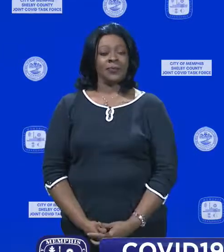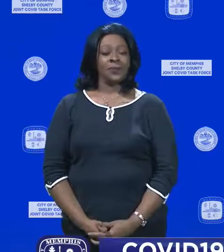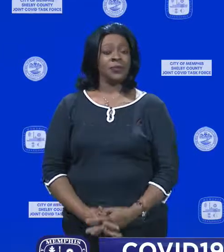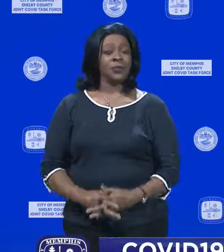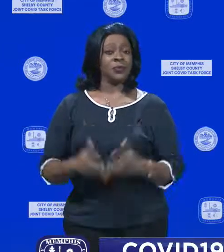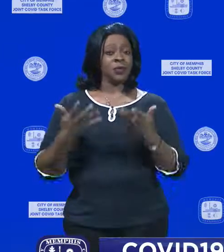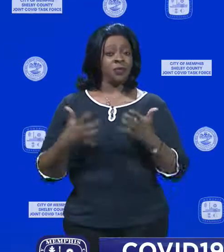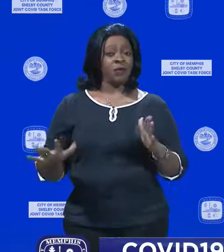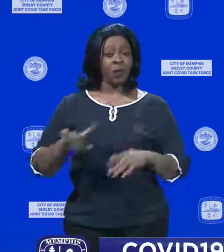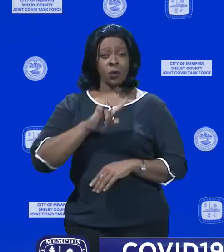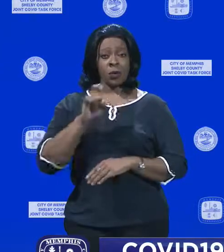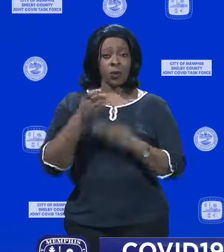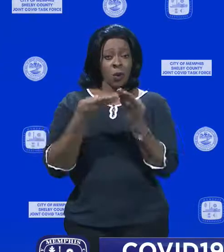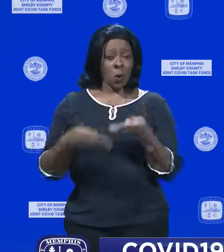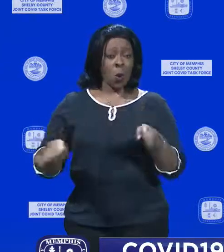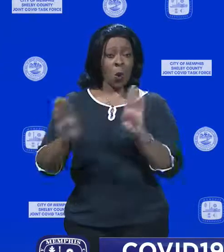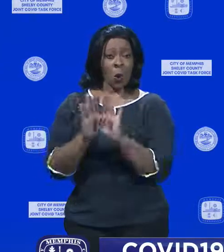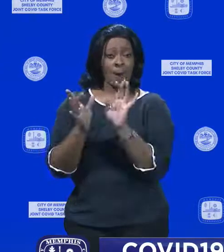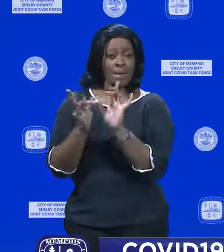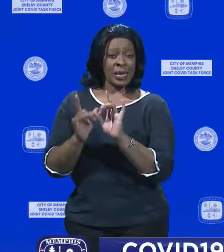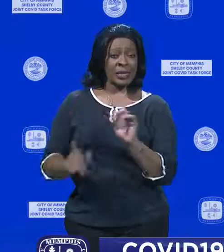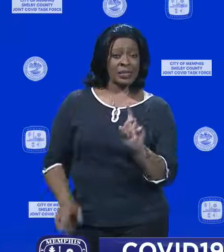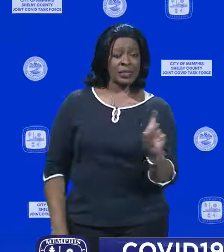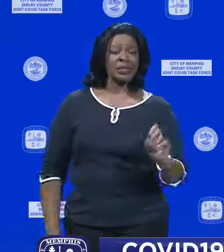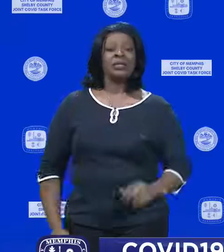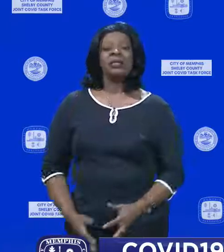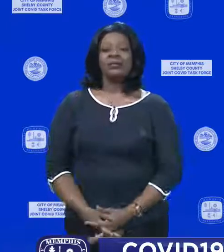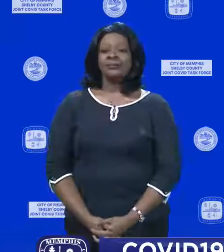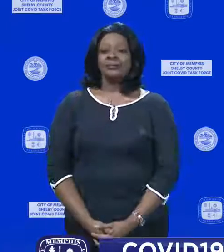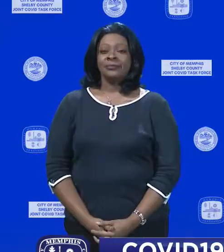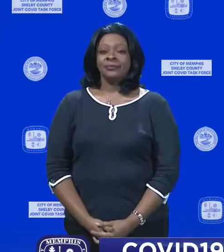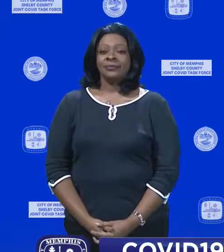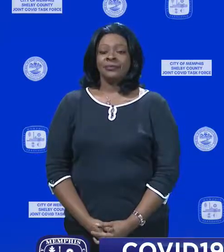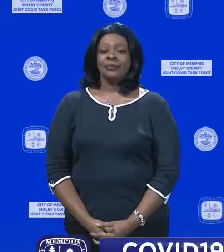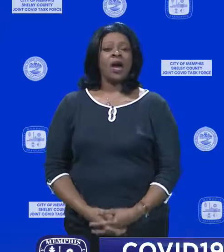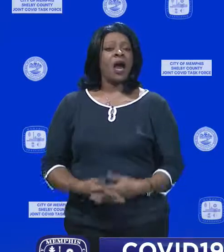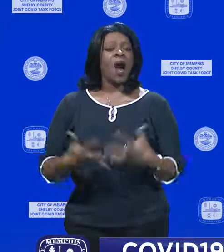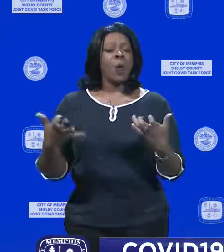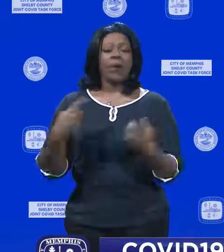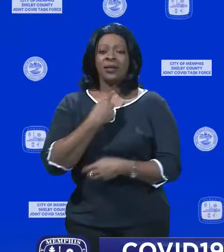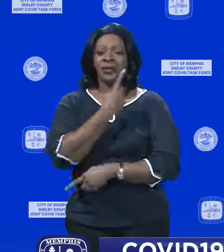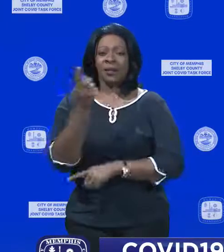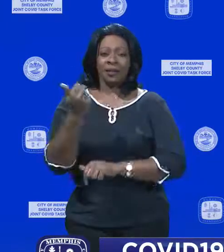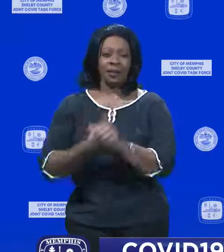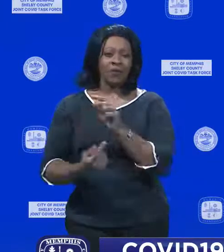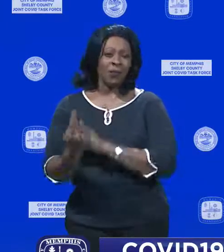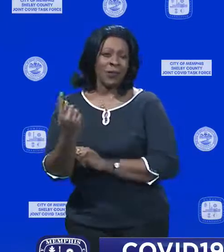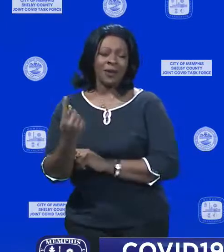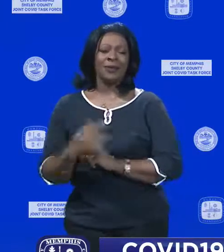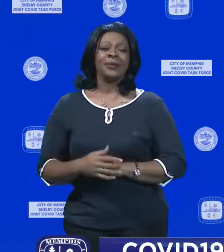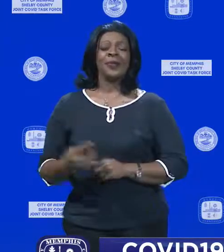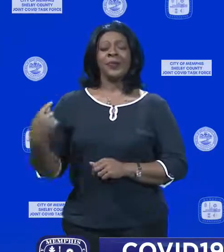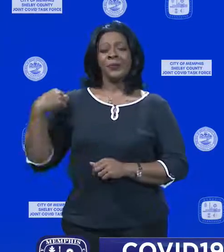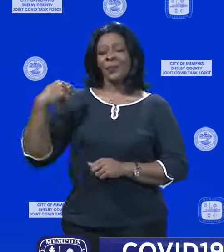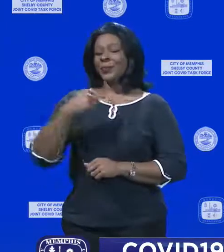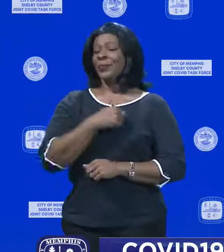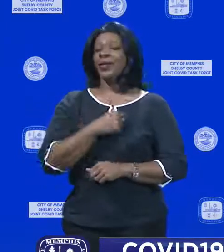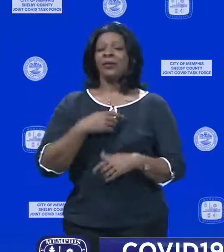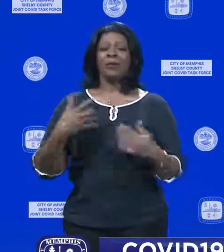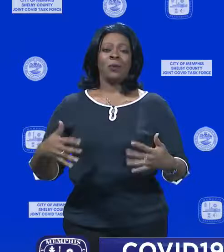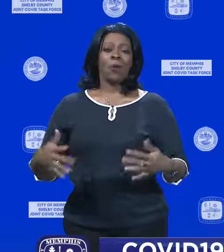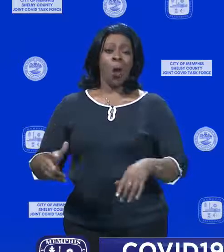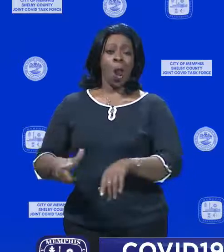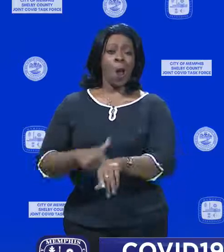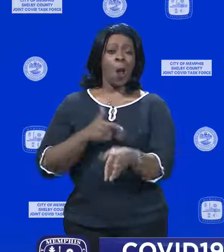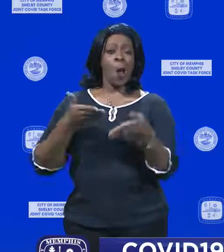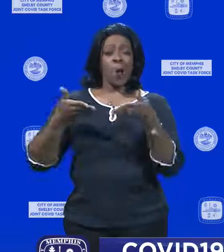questions today. Are there any closing messages? I think one of the things that I just want to say to everybody is that we have come a very long way